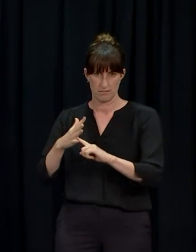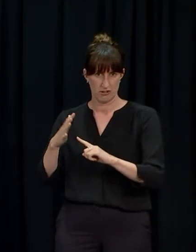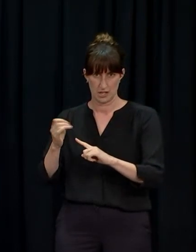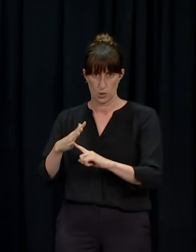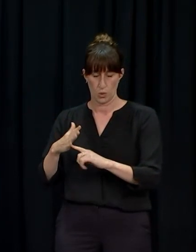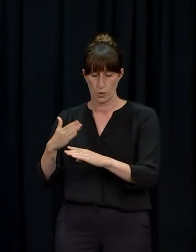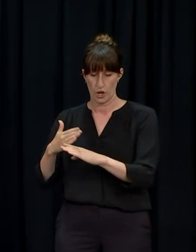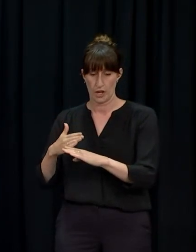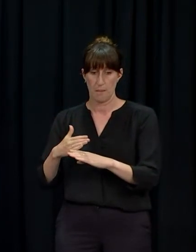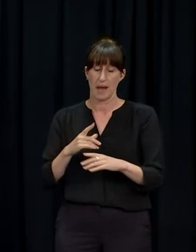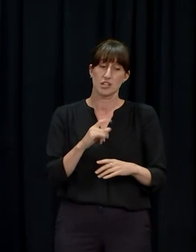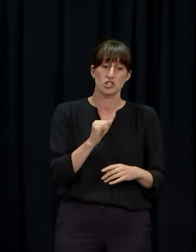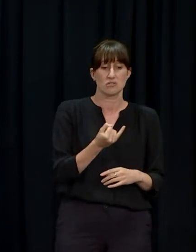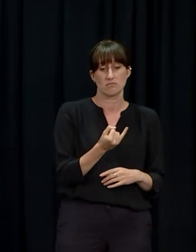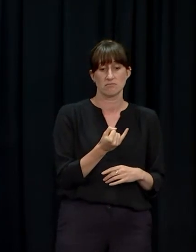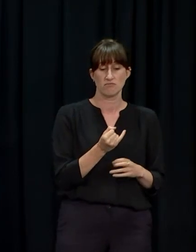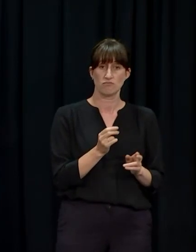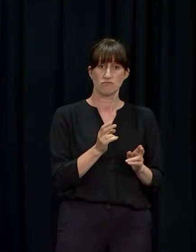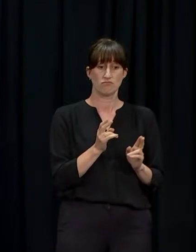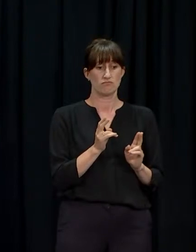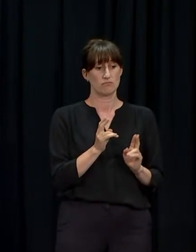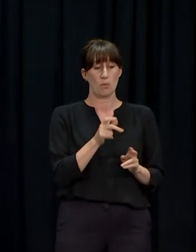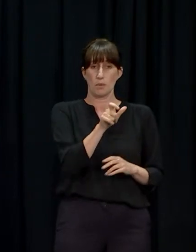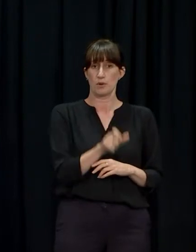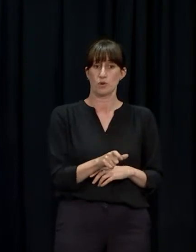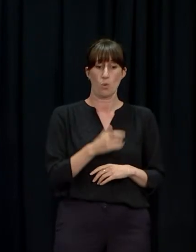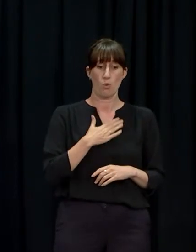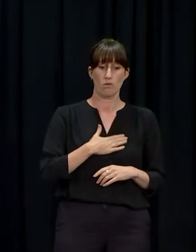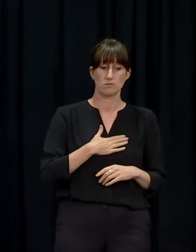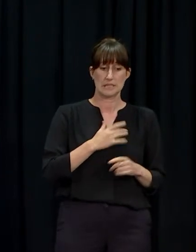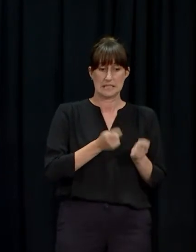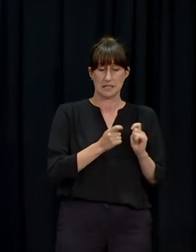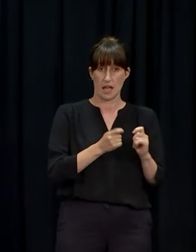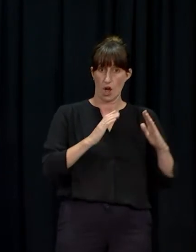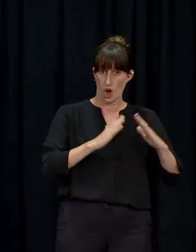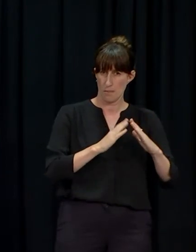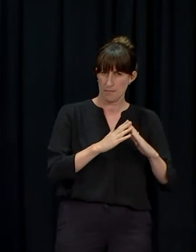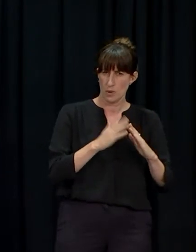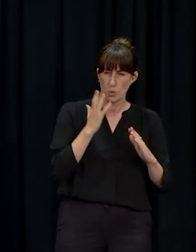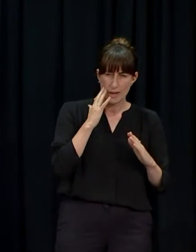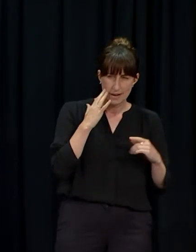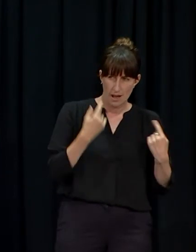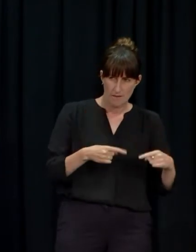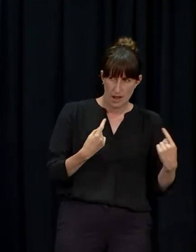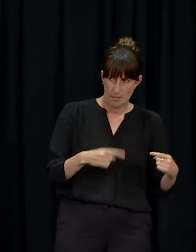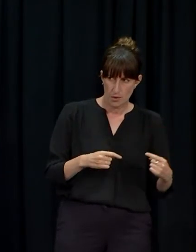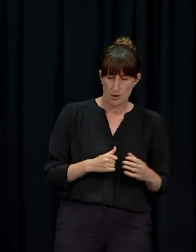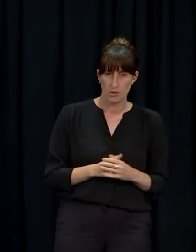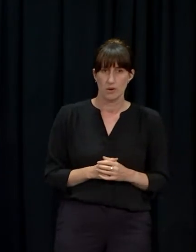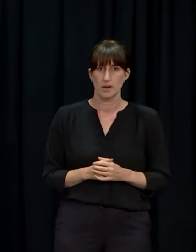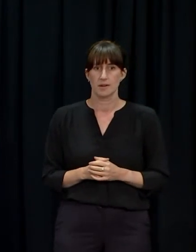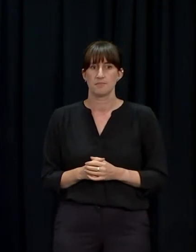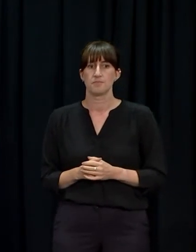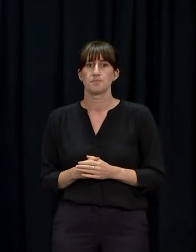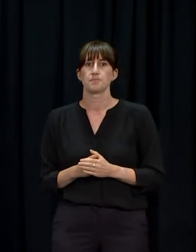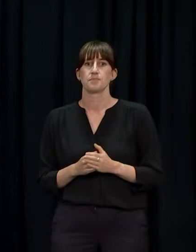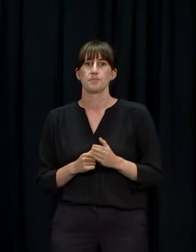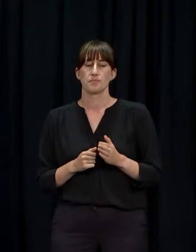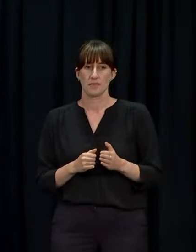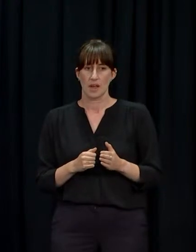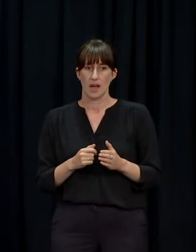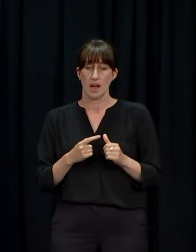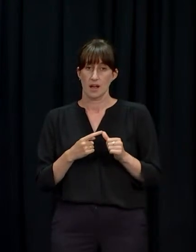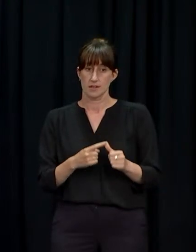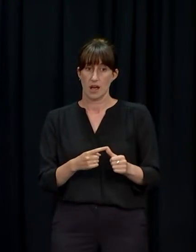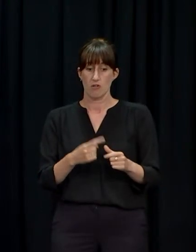phase 3 of the plan that we've said today, that there'll be rapid antigen tests will be the primary diagnostic